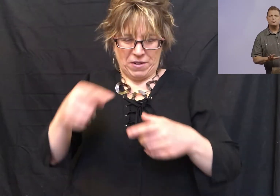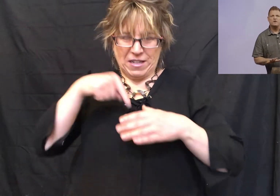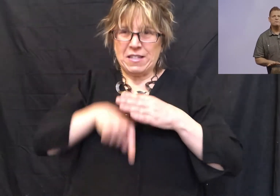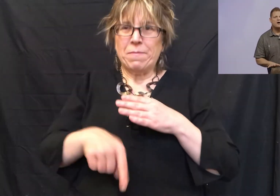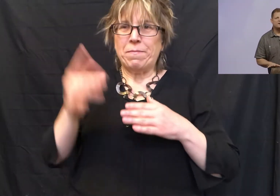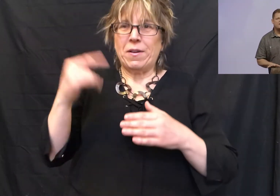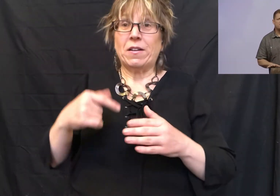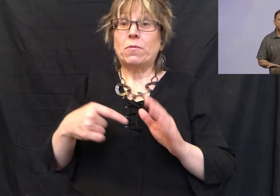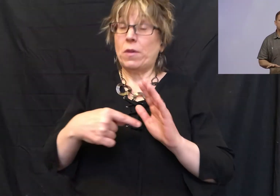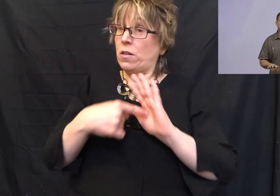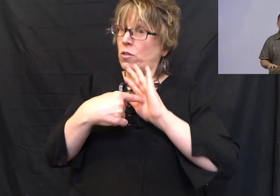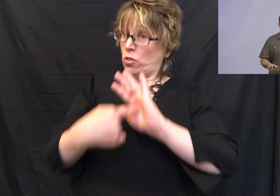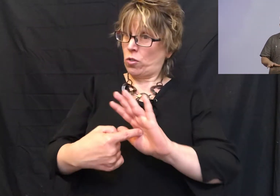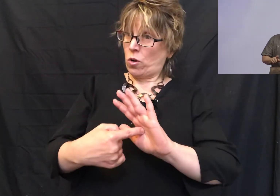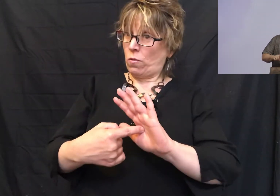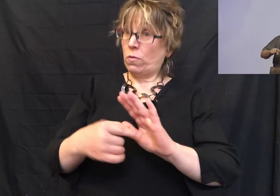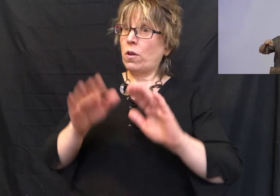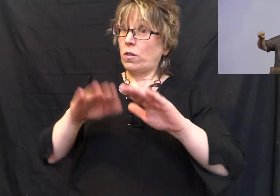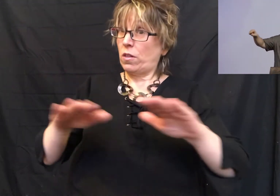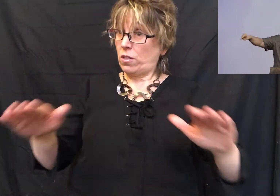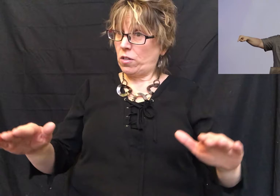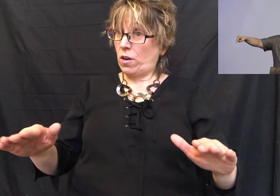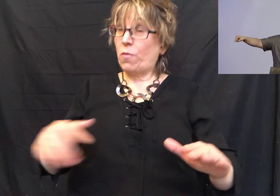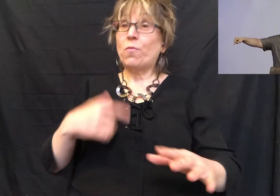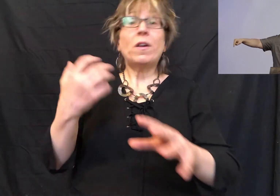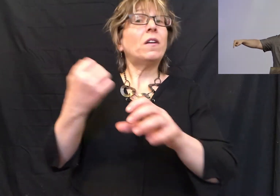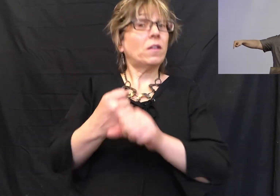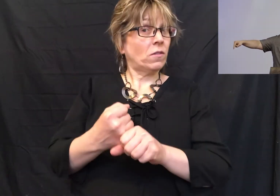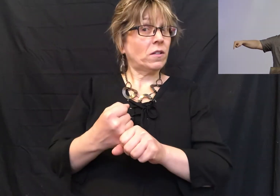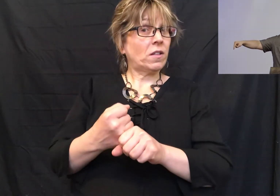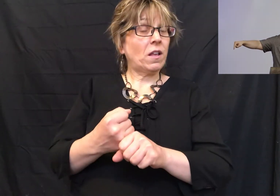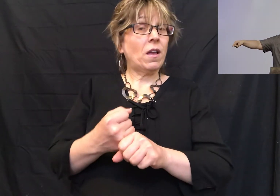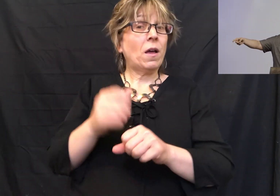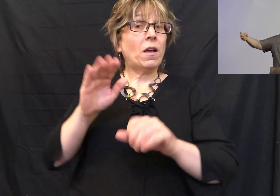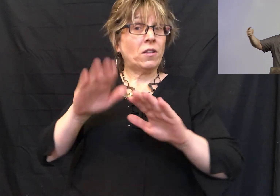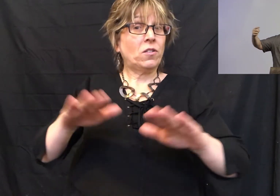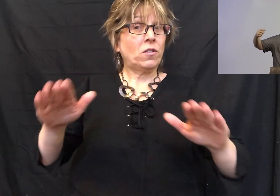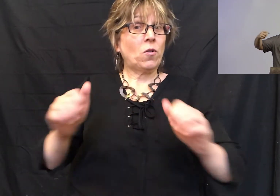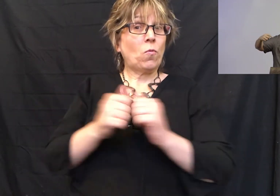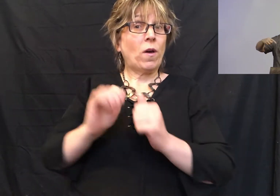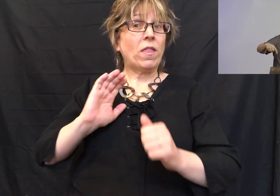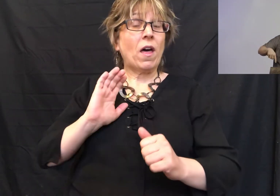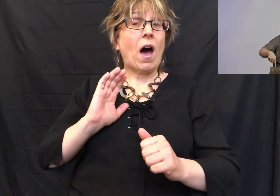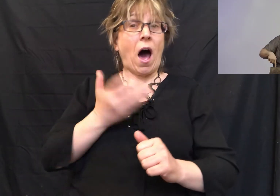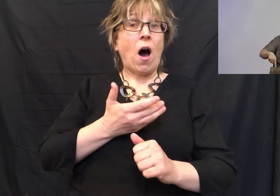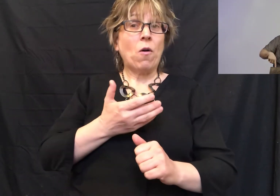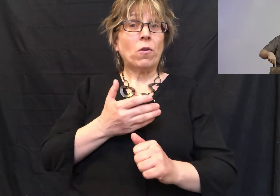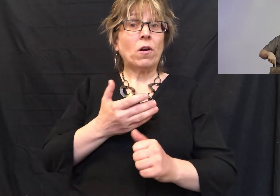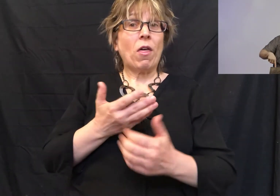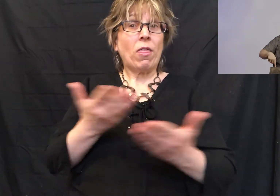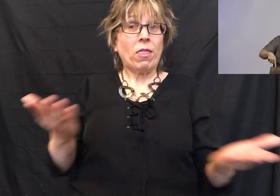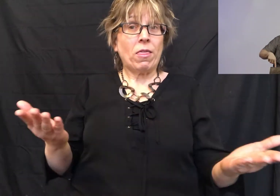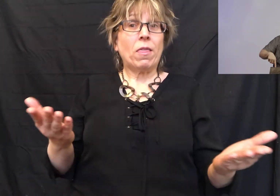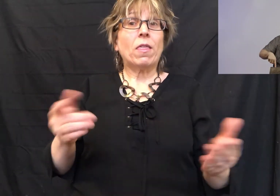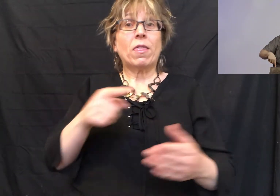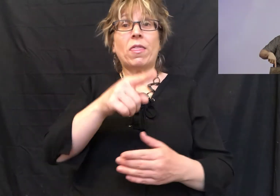And because we have modeled that for them and we have trusted them with our stuff, they trust us with their